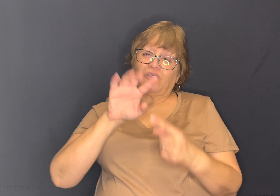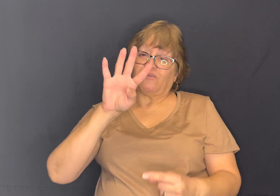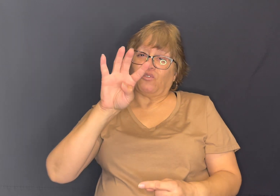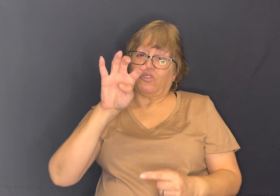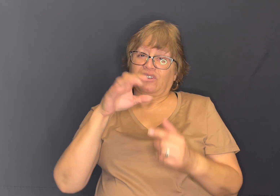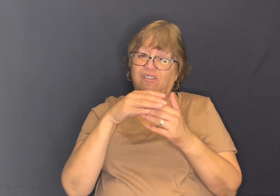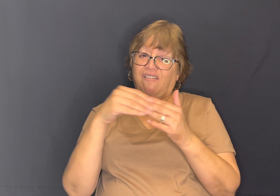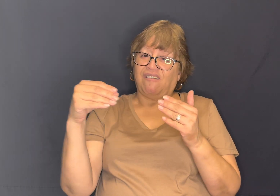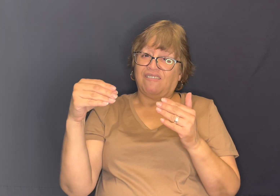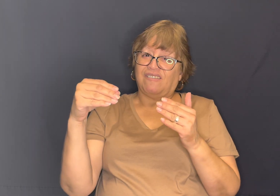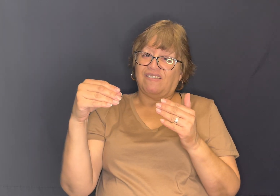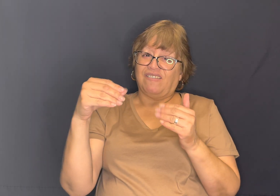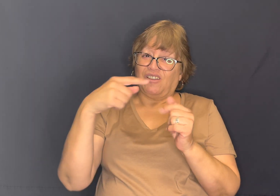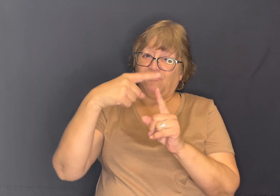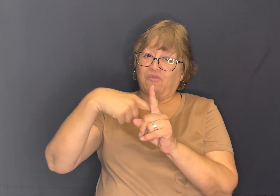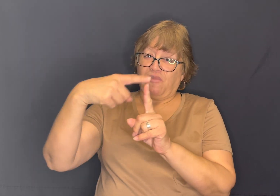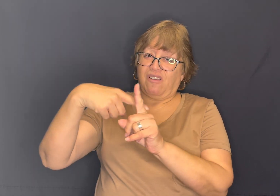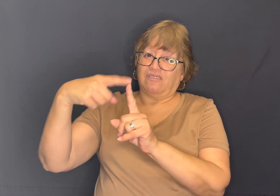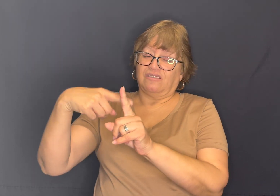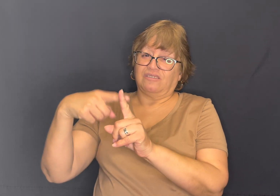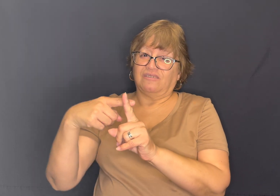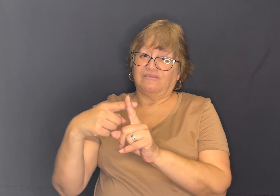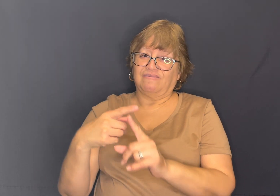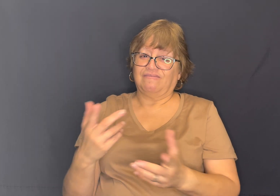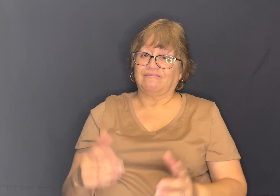between $200 to $400 every month.